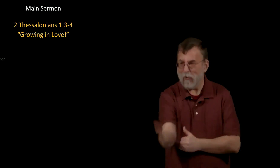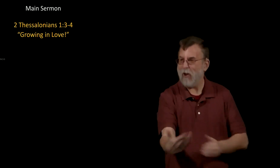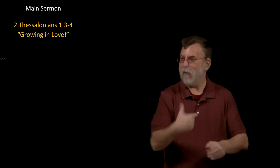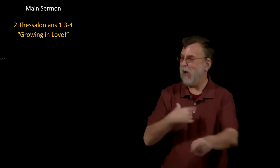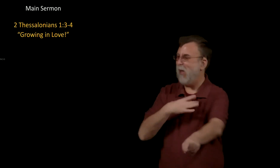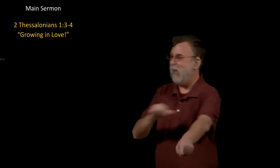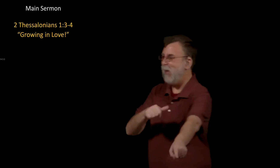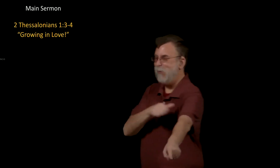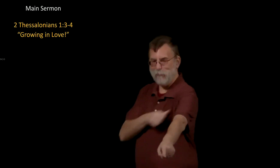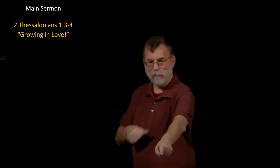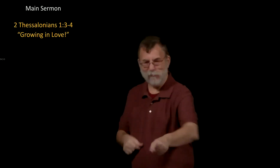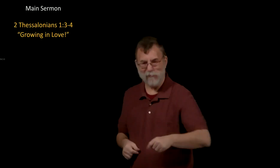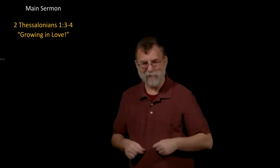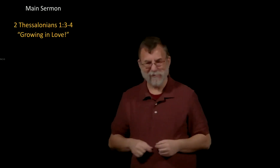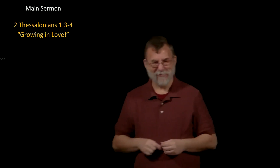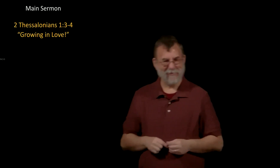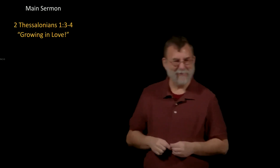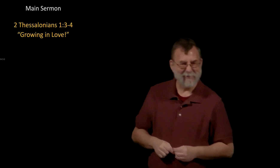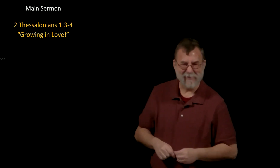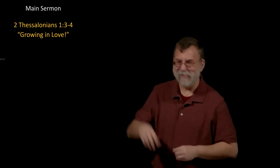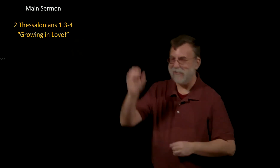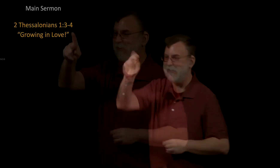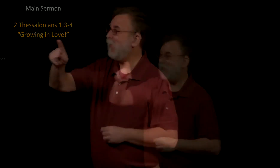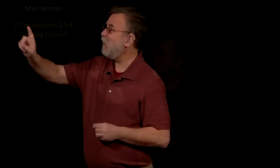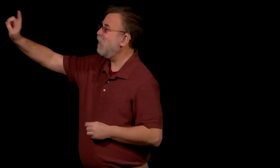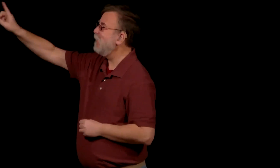break today. Shannon's like, no, bring it on.